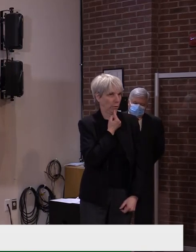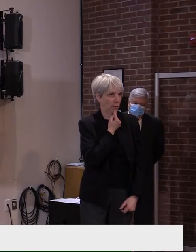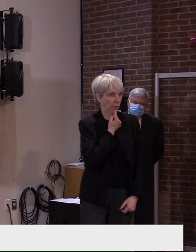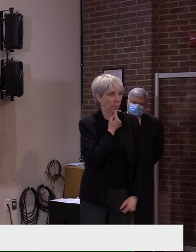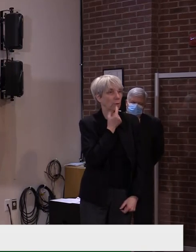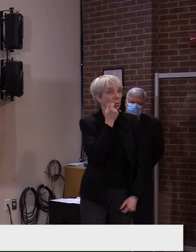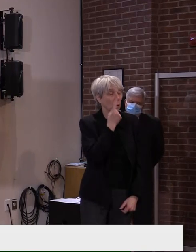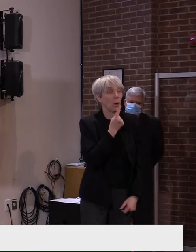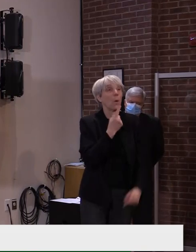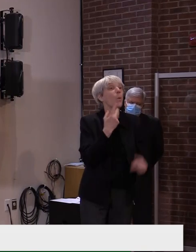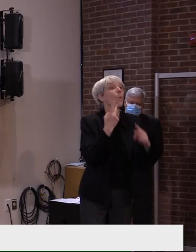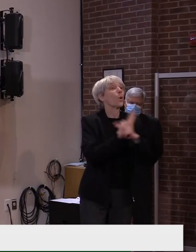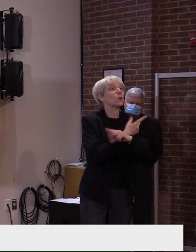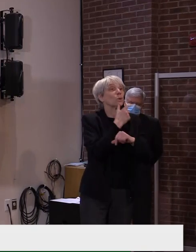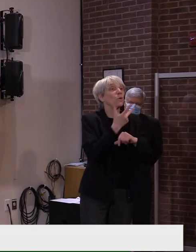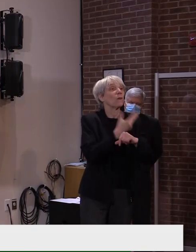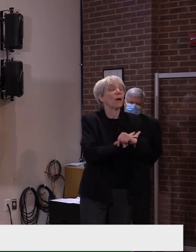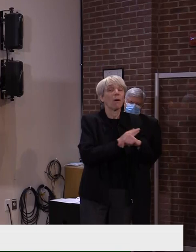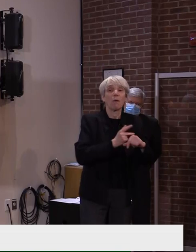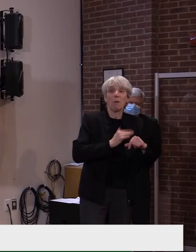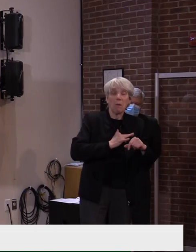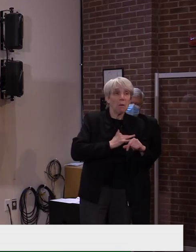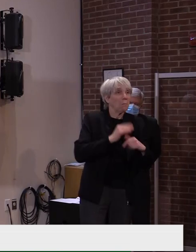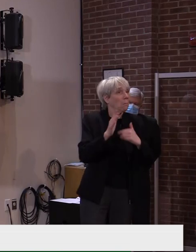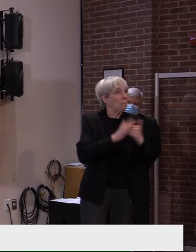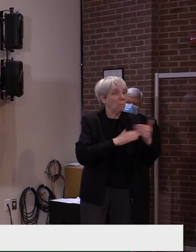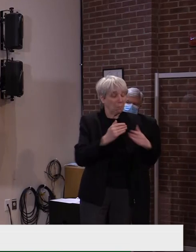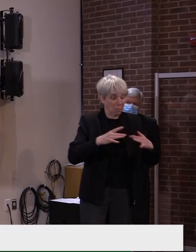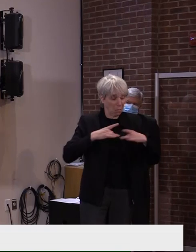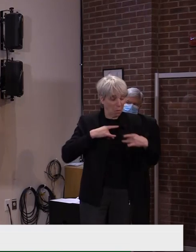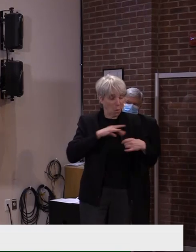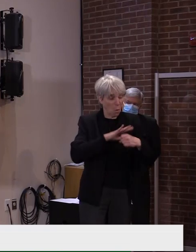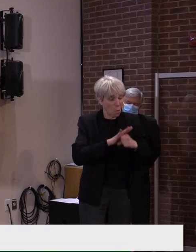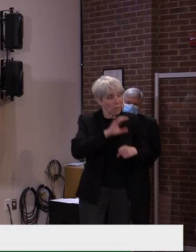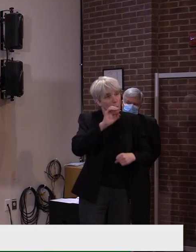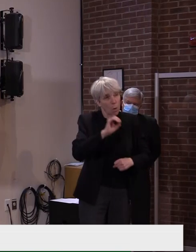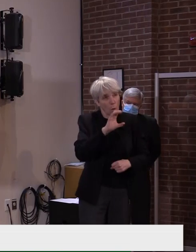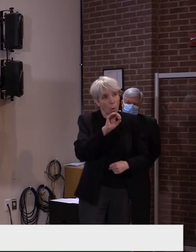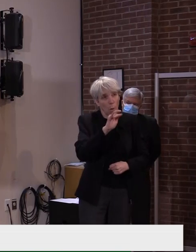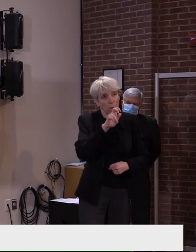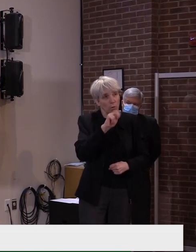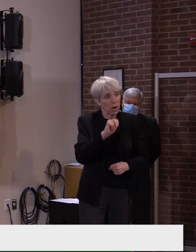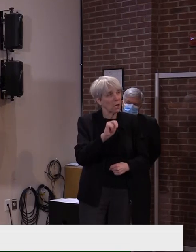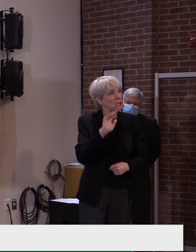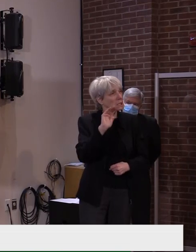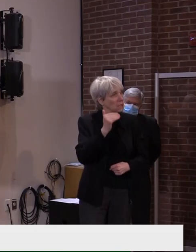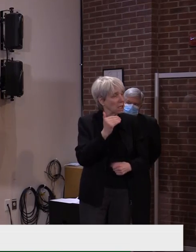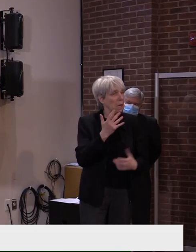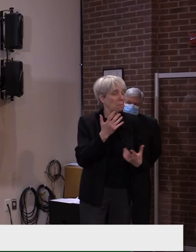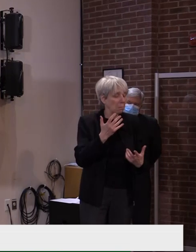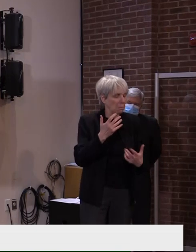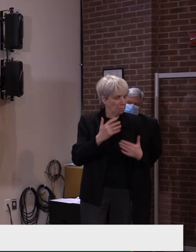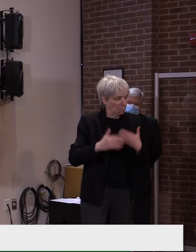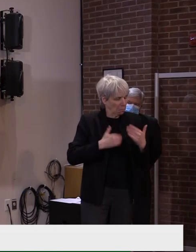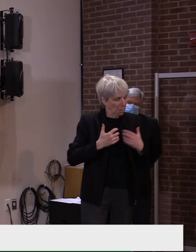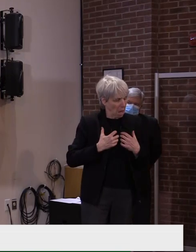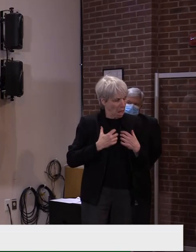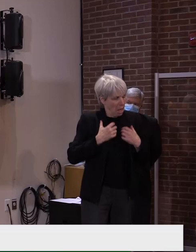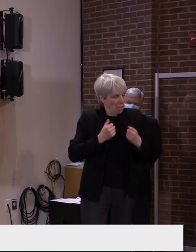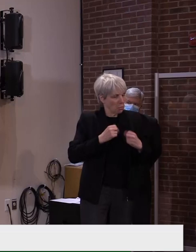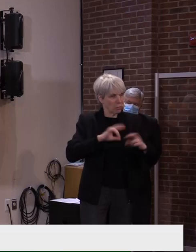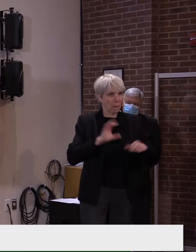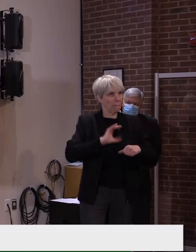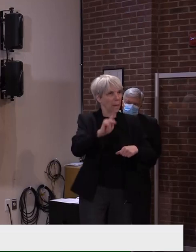and probably would enable them to return to work quicker than if they had waited the traditional 10-day